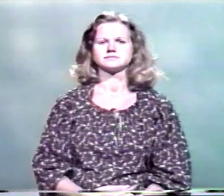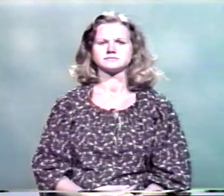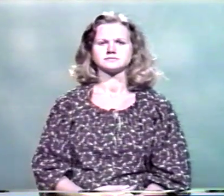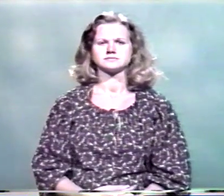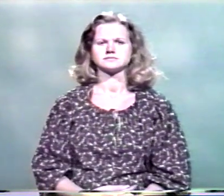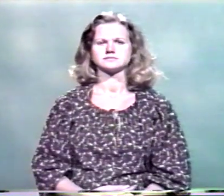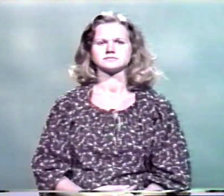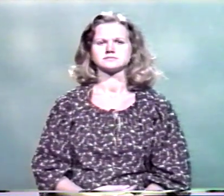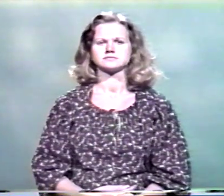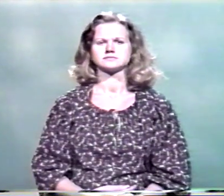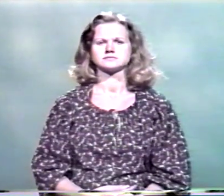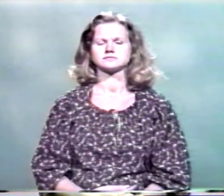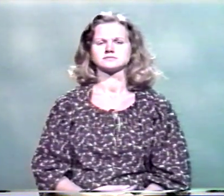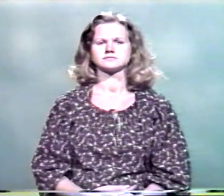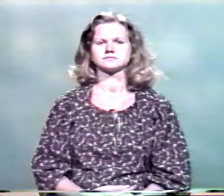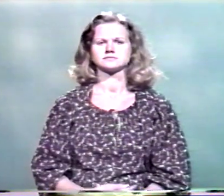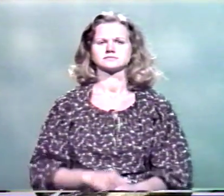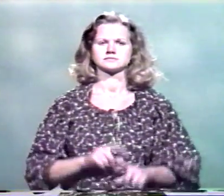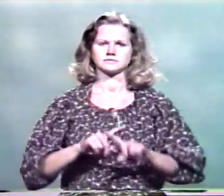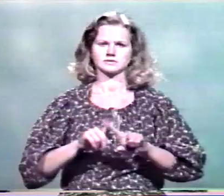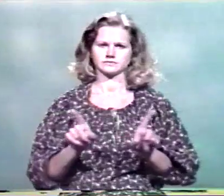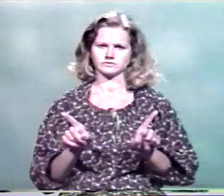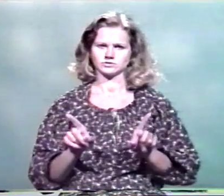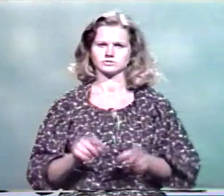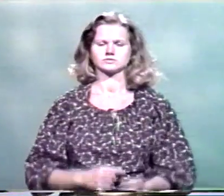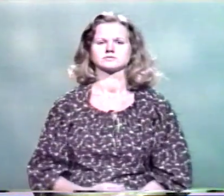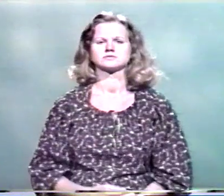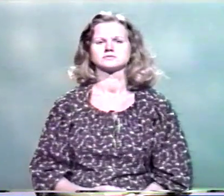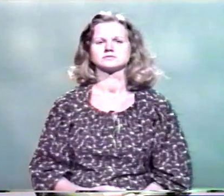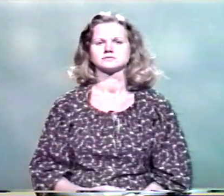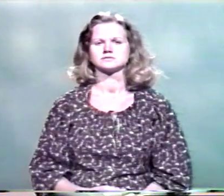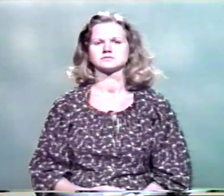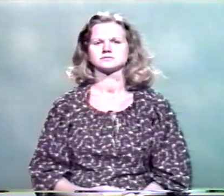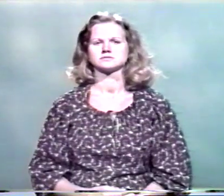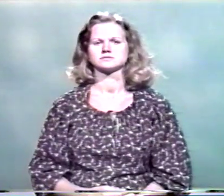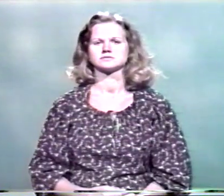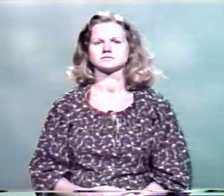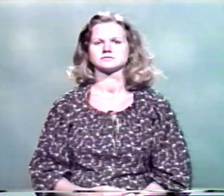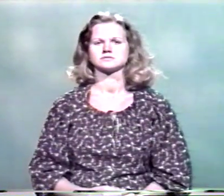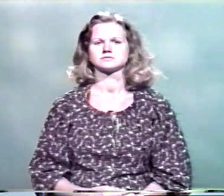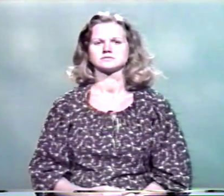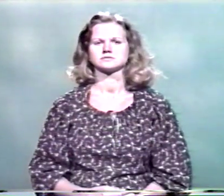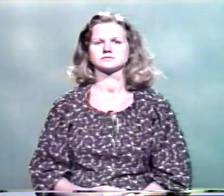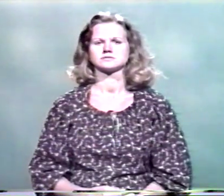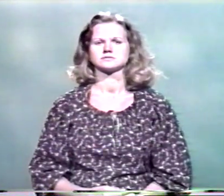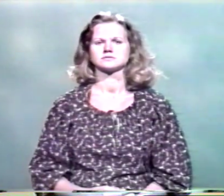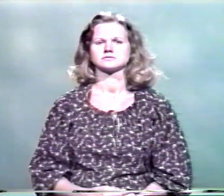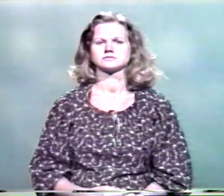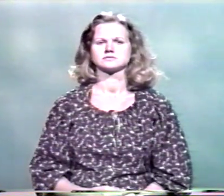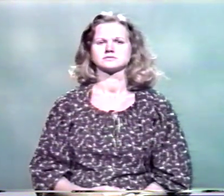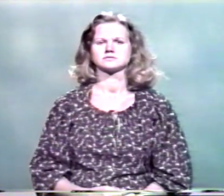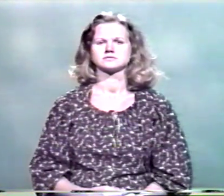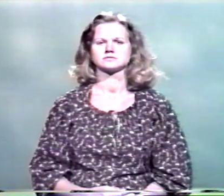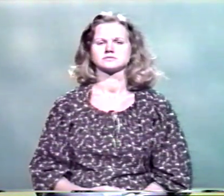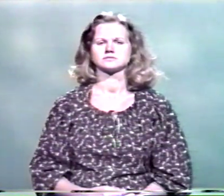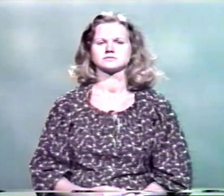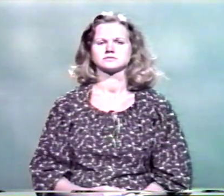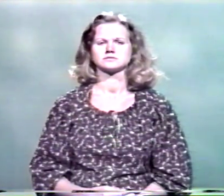This is the basic form of the sign different. The sign different can be repeated in different locations and gives the